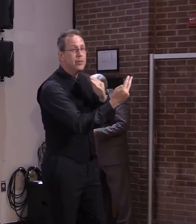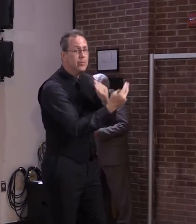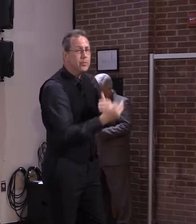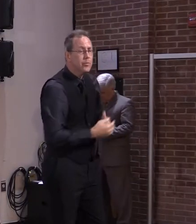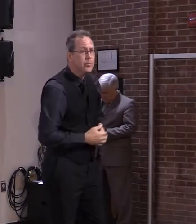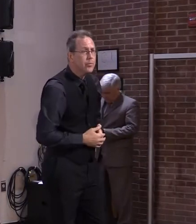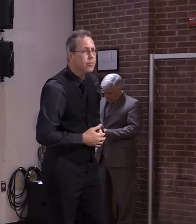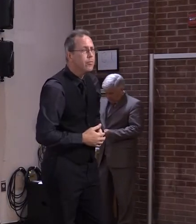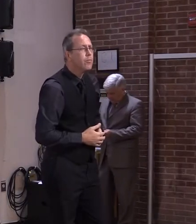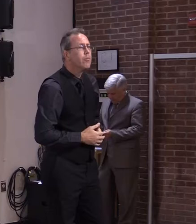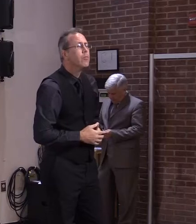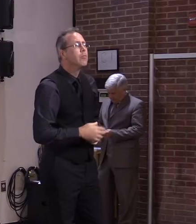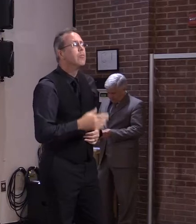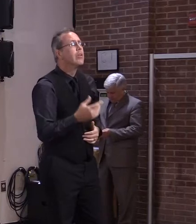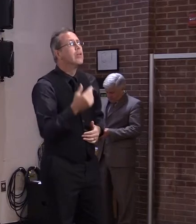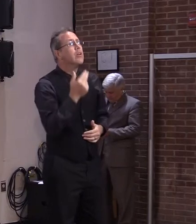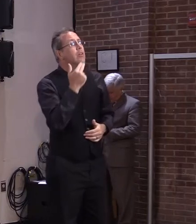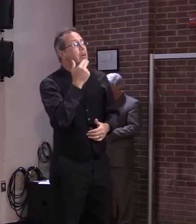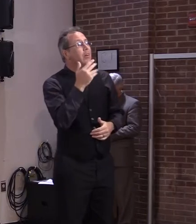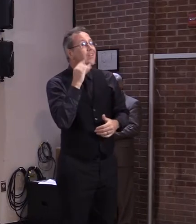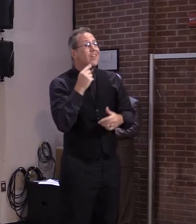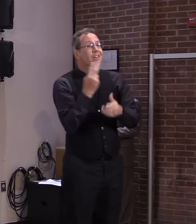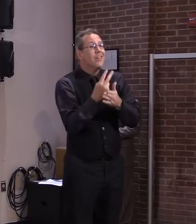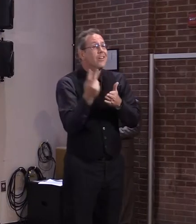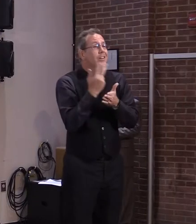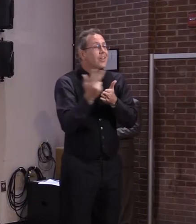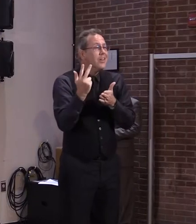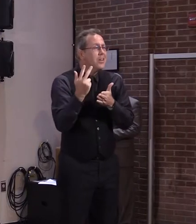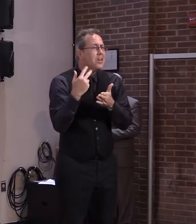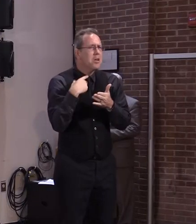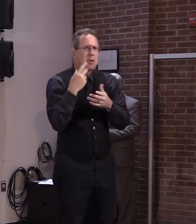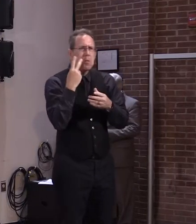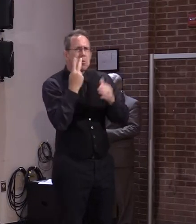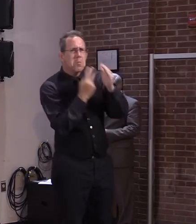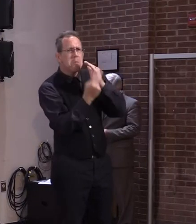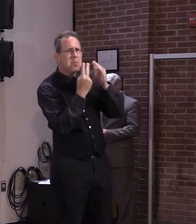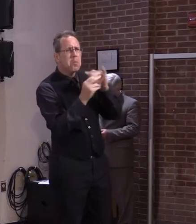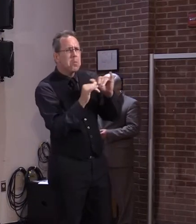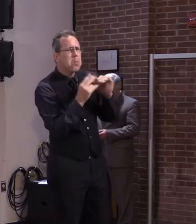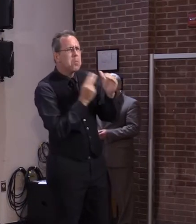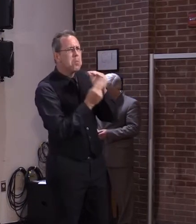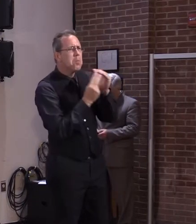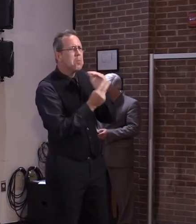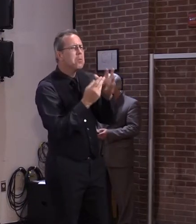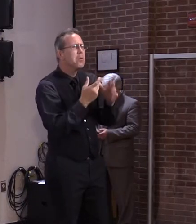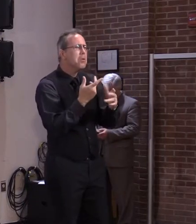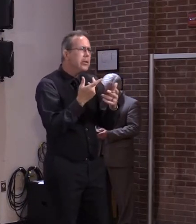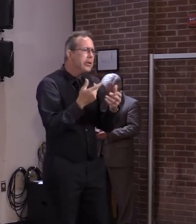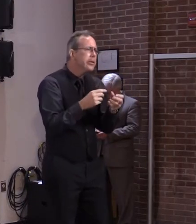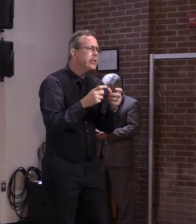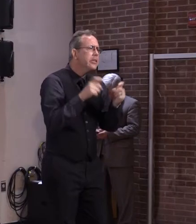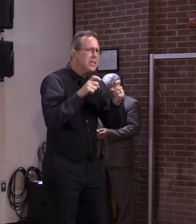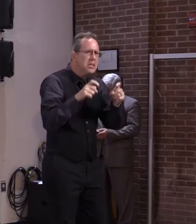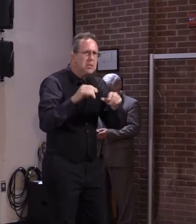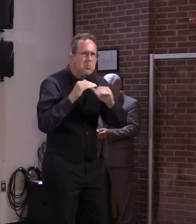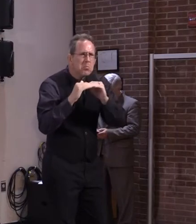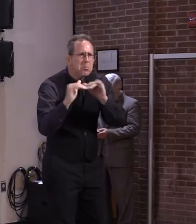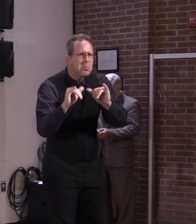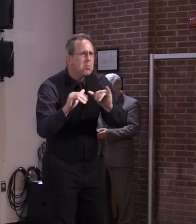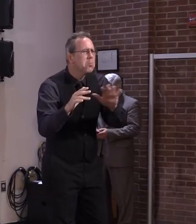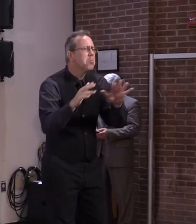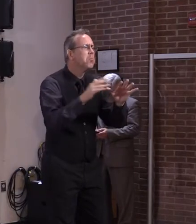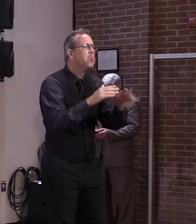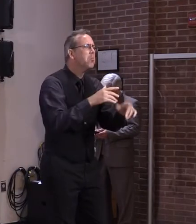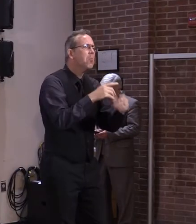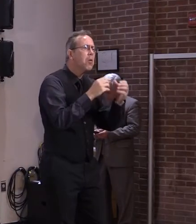you know, 3 or 4 weeks. The case growth had been slowing down, testing remained steady, hospitalization was steady, similar trends